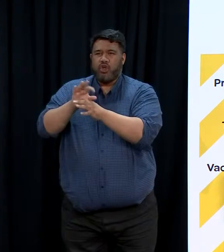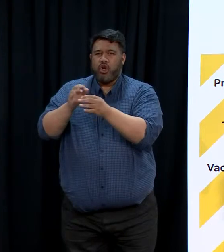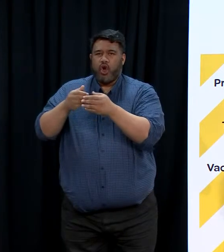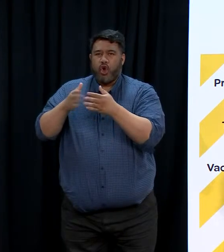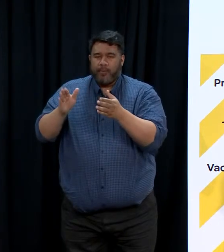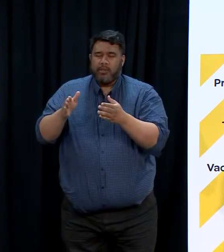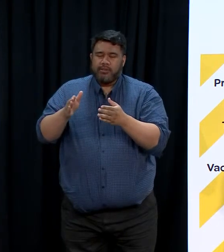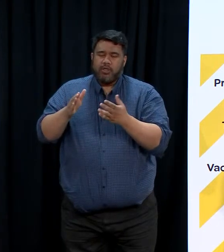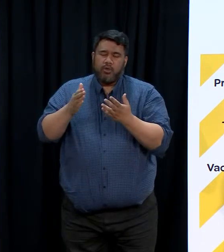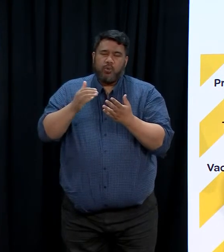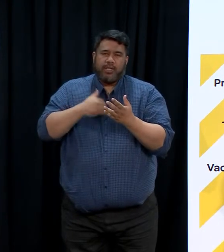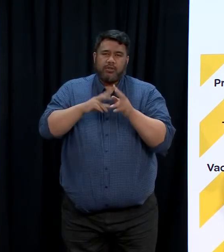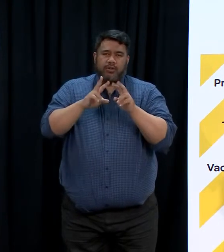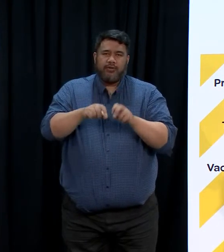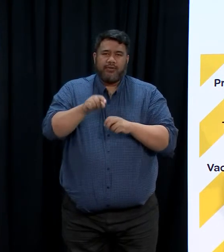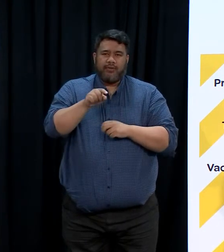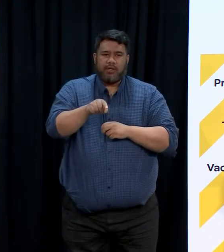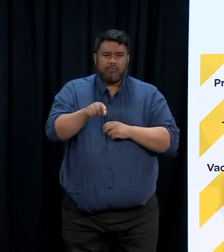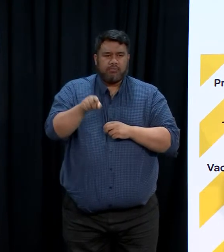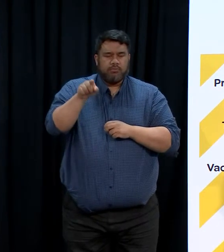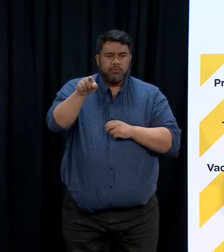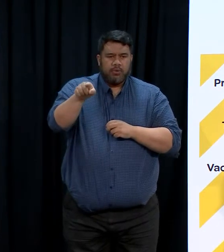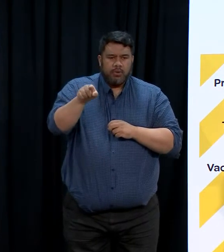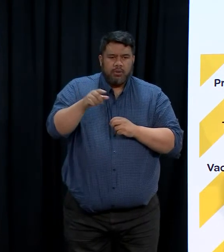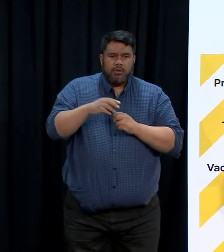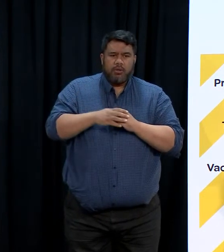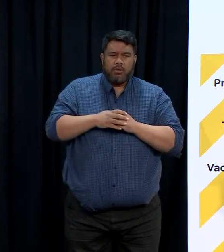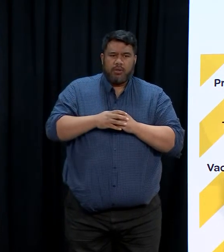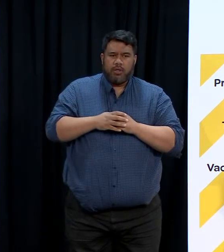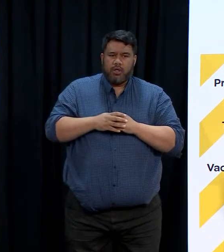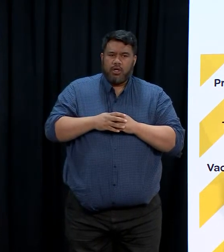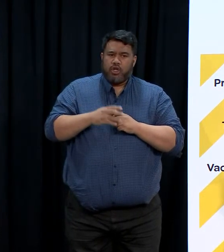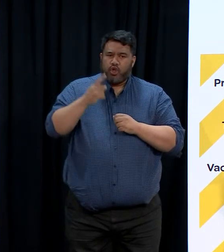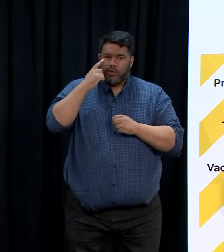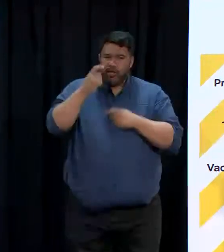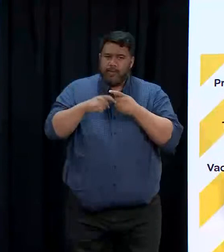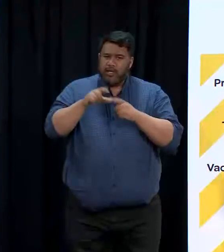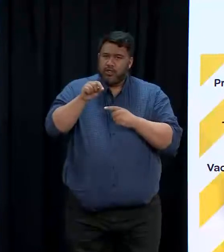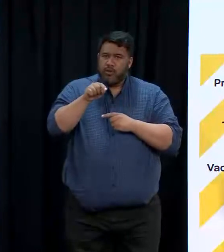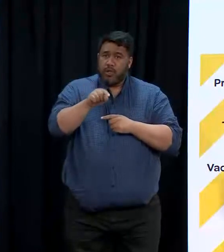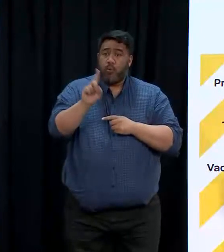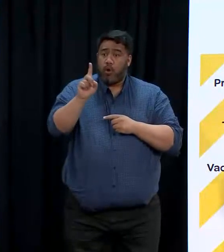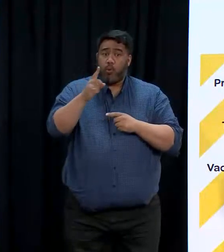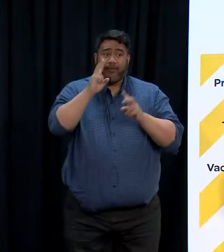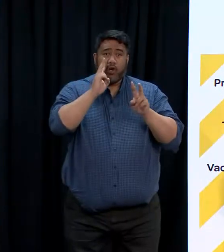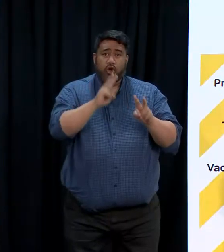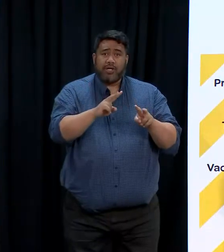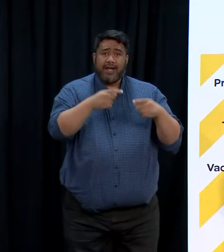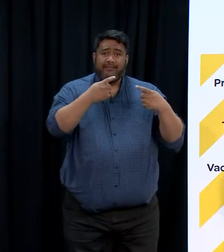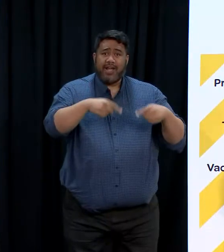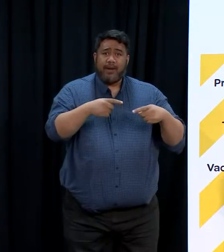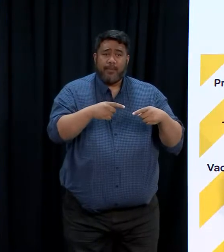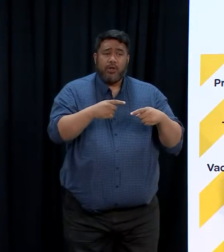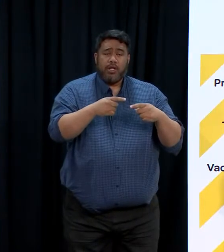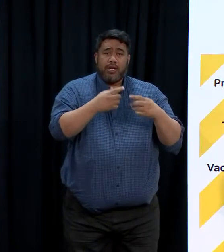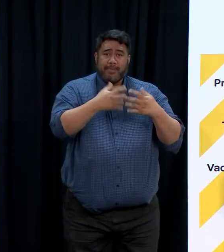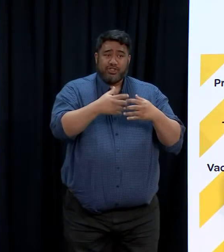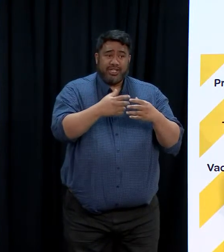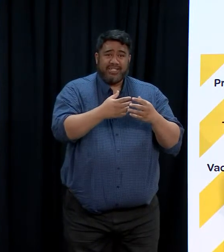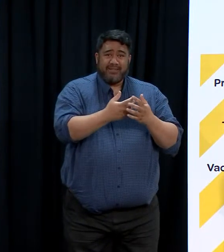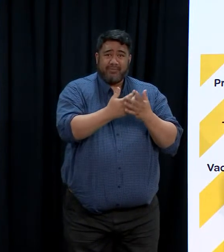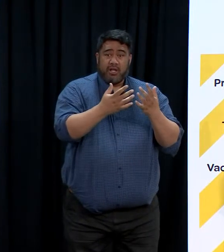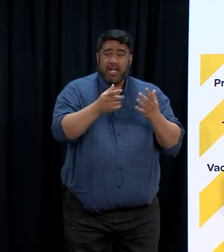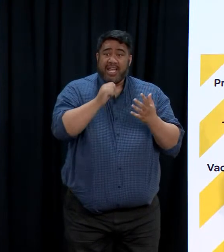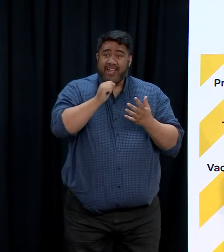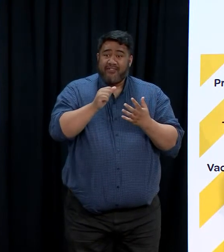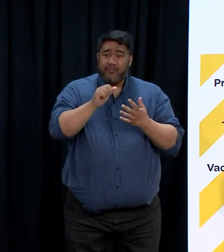all, or are you writing it off right now? Oh no, we've looked at it. We've looked at the availability of the units. We've looked at the cost of the units. Hundreds of millions of dollars if we were